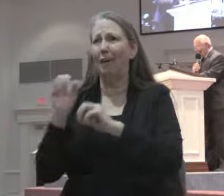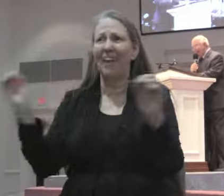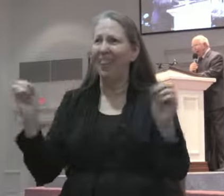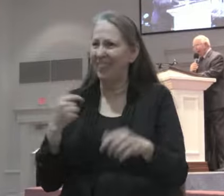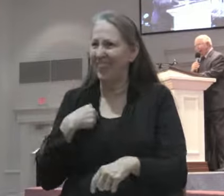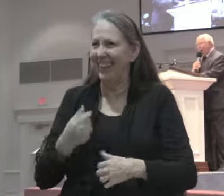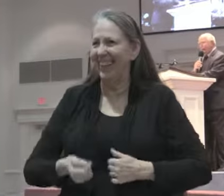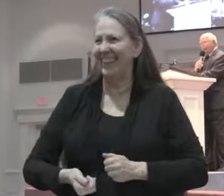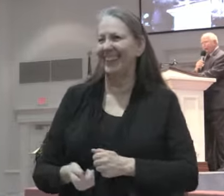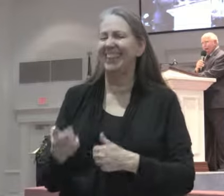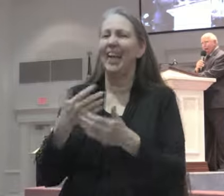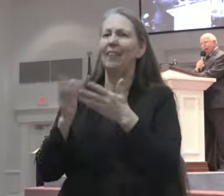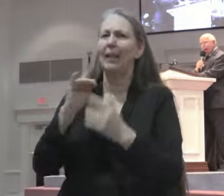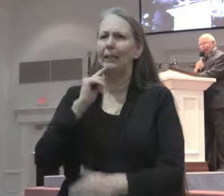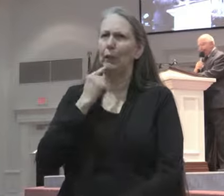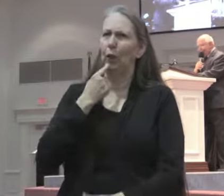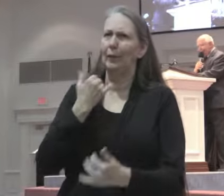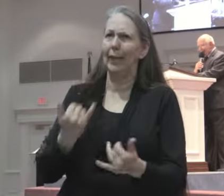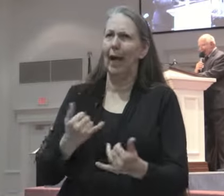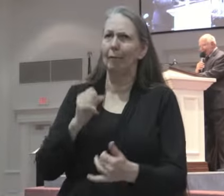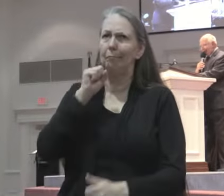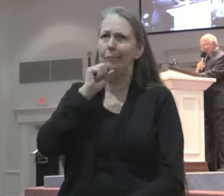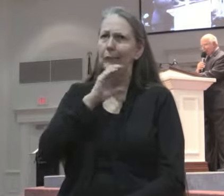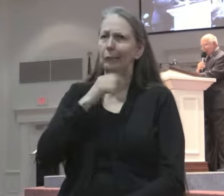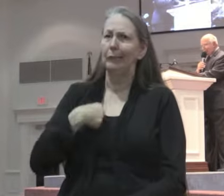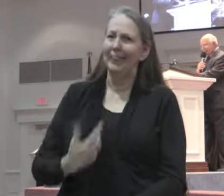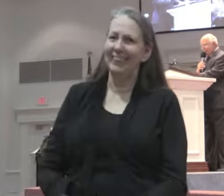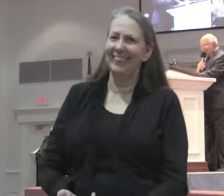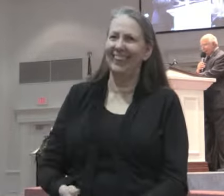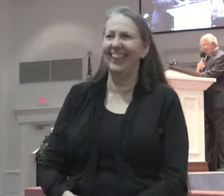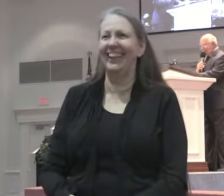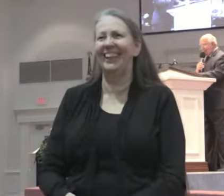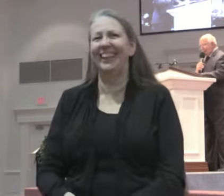Praise God. Everything is serious right now. And